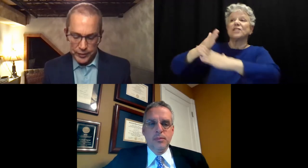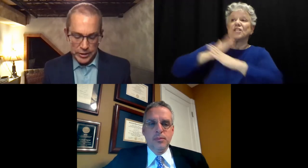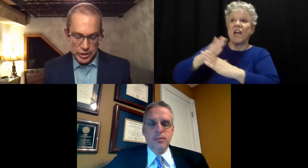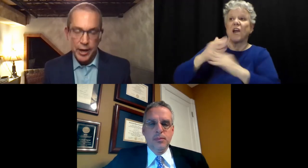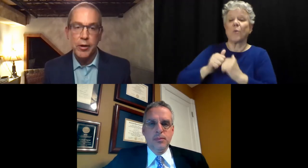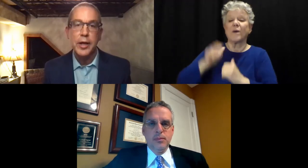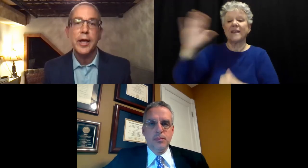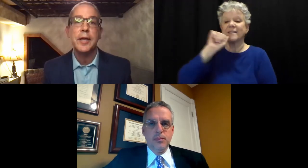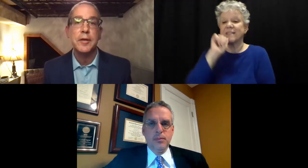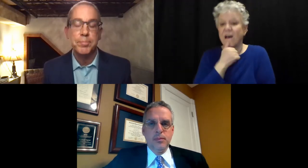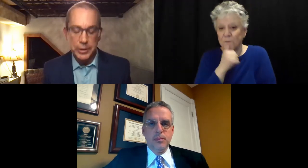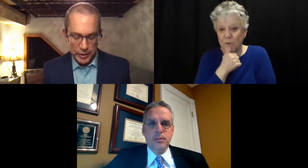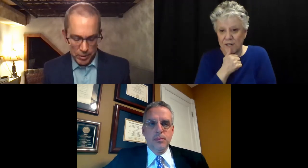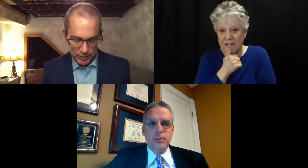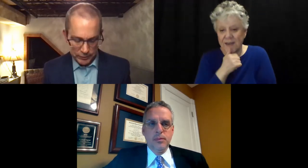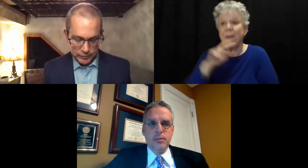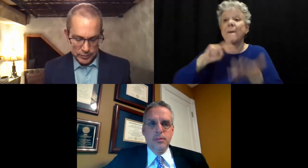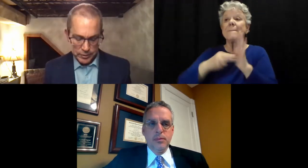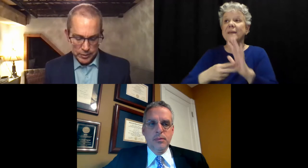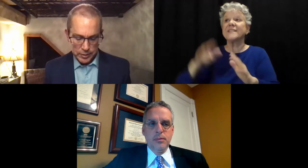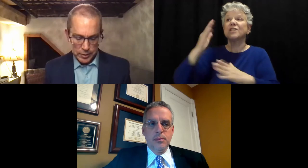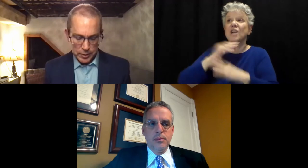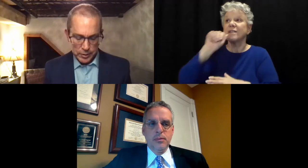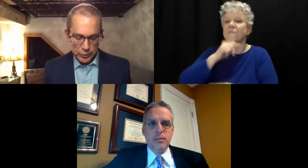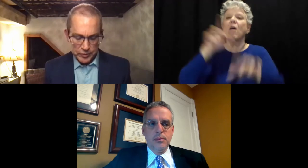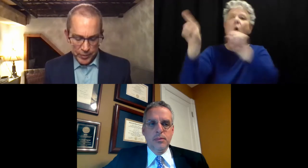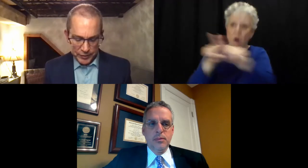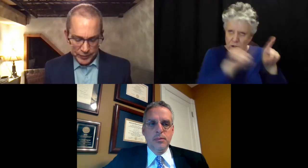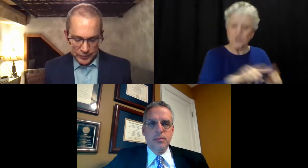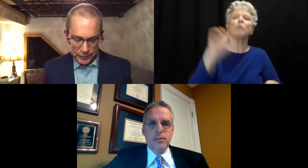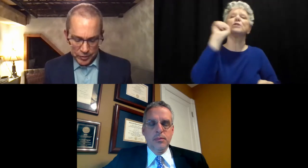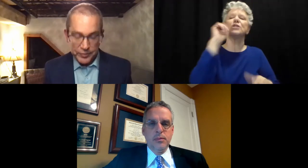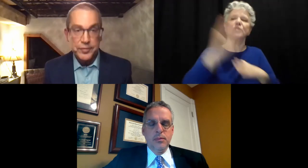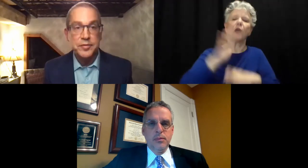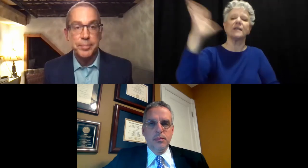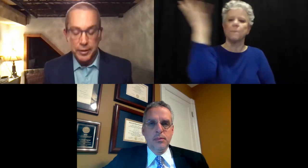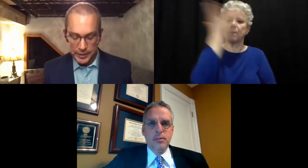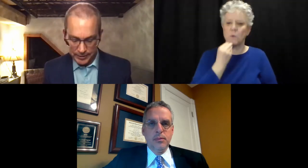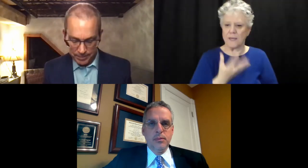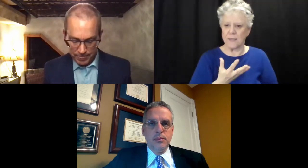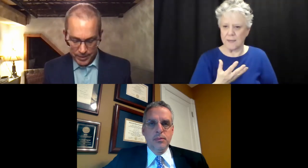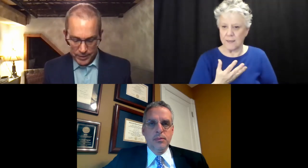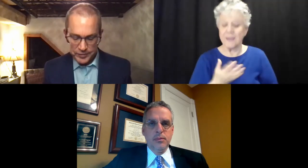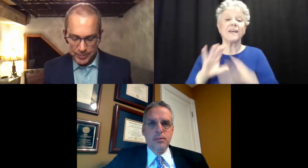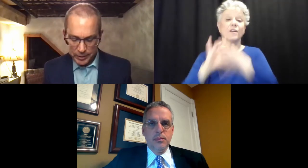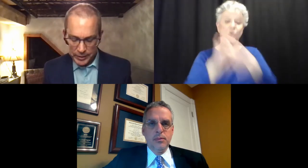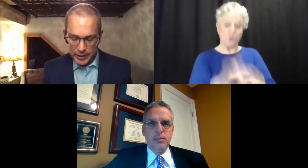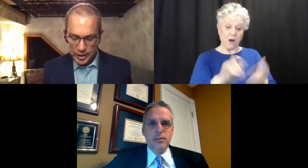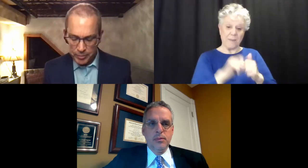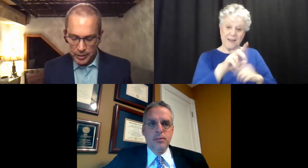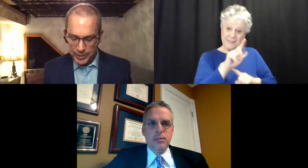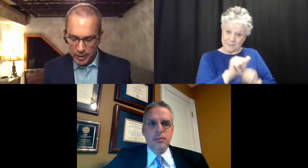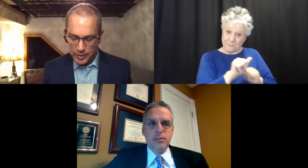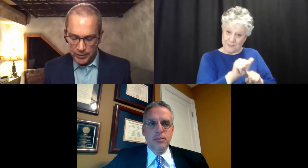thus a share in his beauty marks. To express this in terms of disability, disability